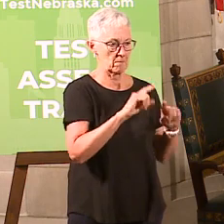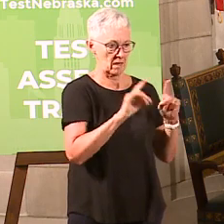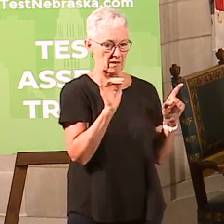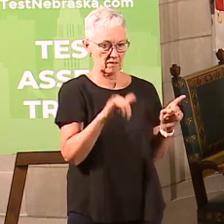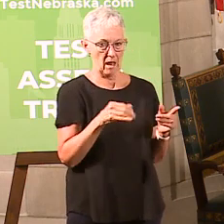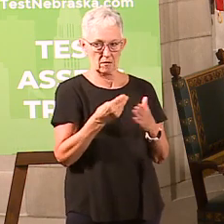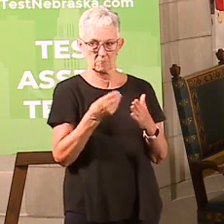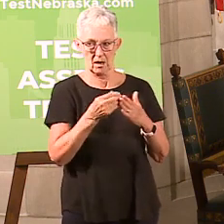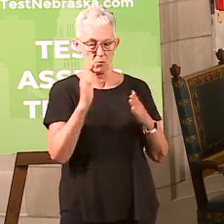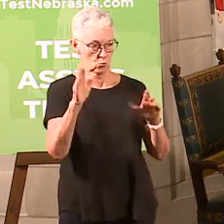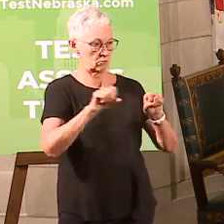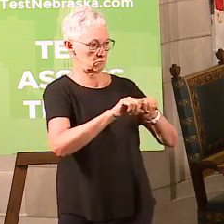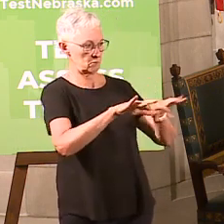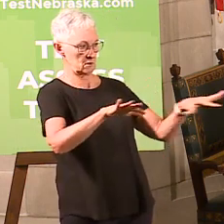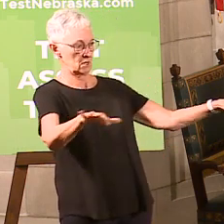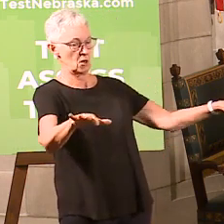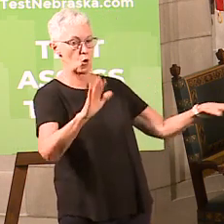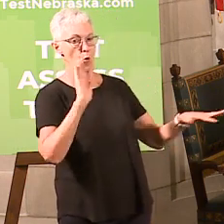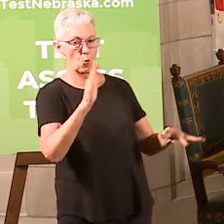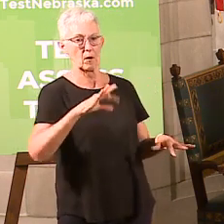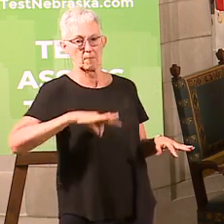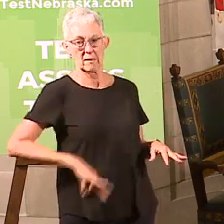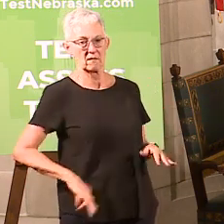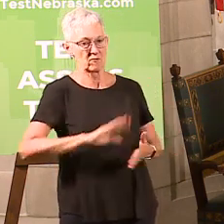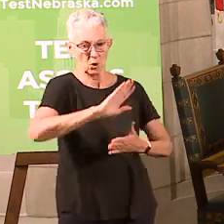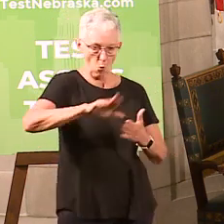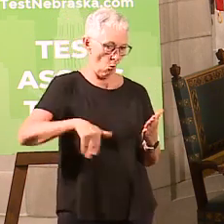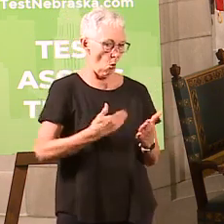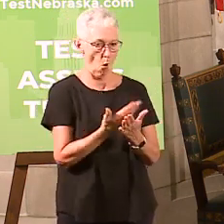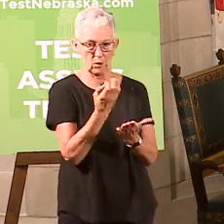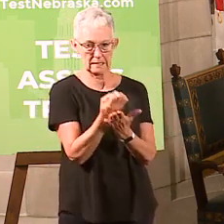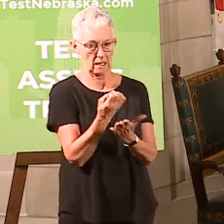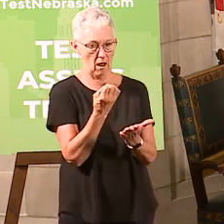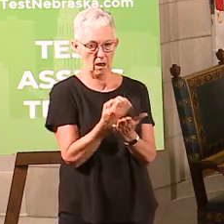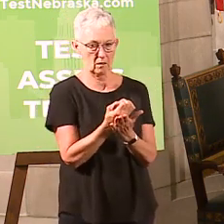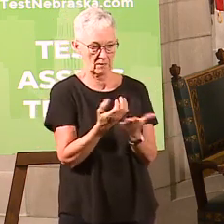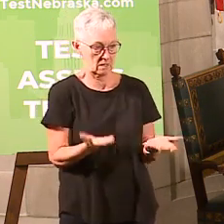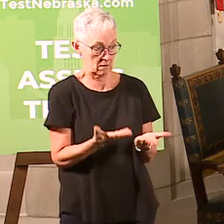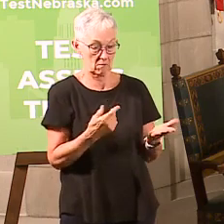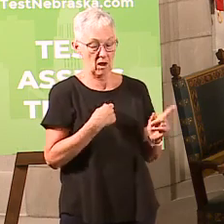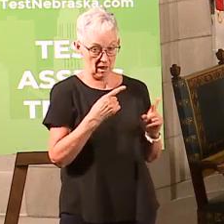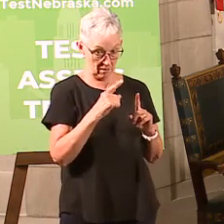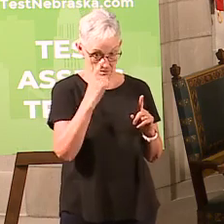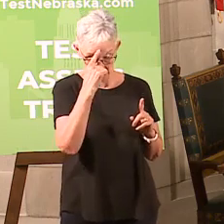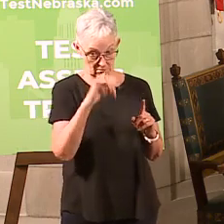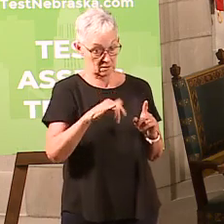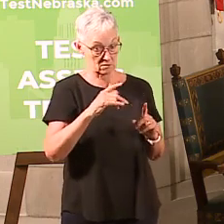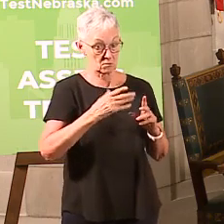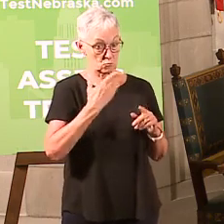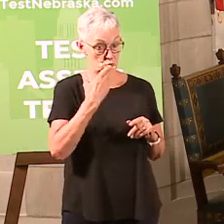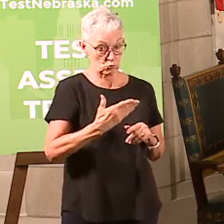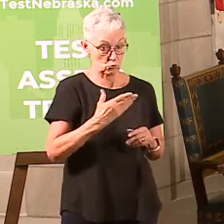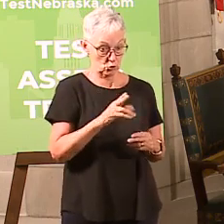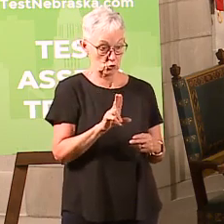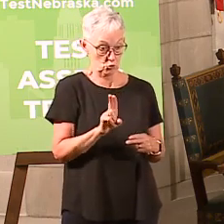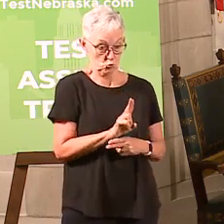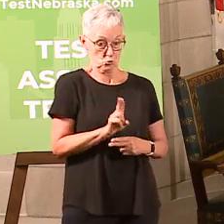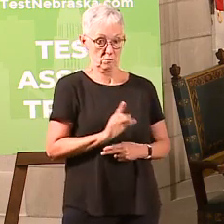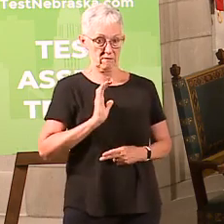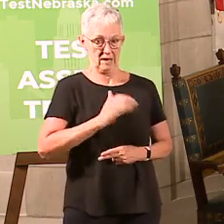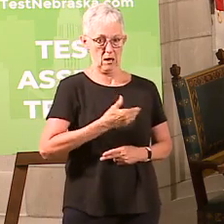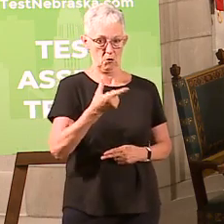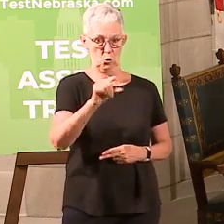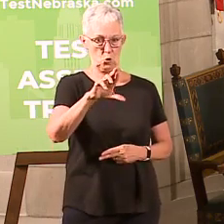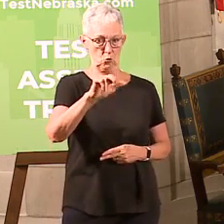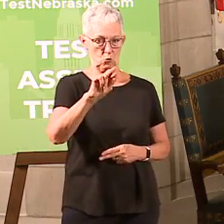huge part of our overall rural economy here in Nebraska. So yes, it is a very wise use of our grant dollars to be able to help support this from